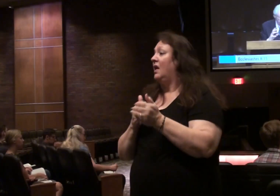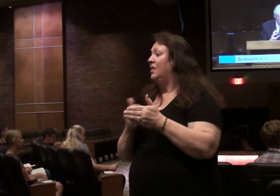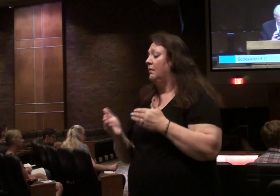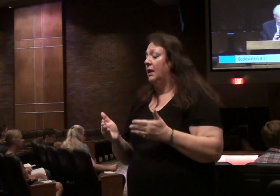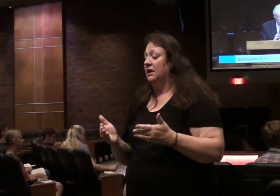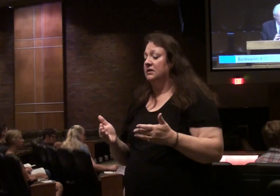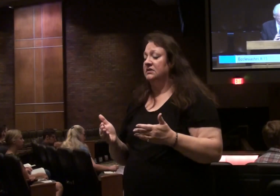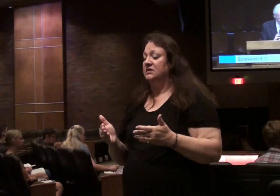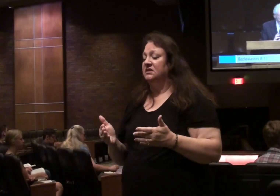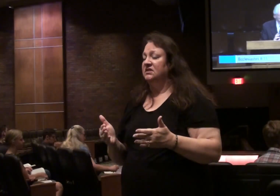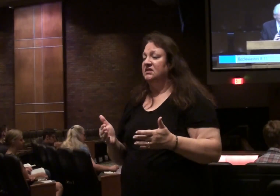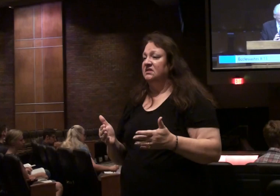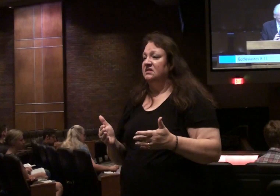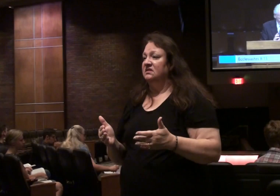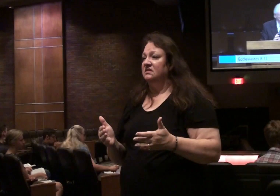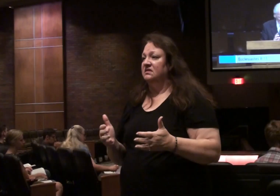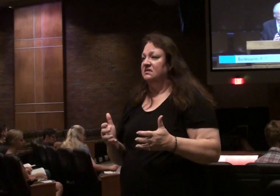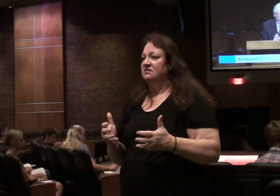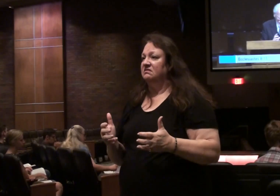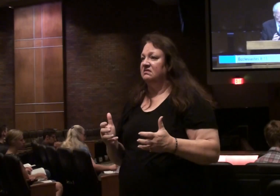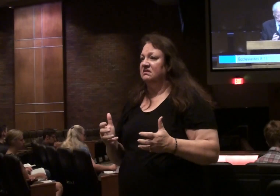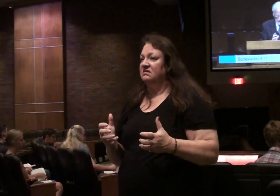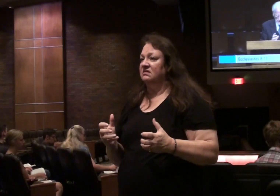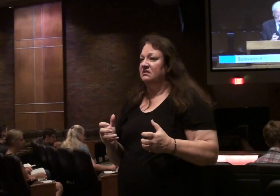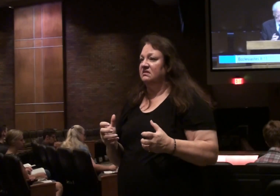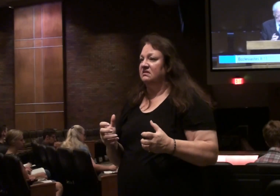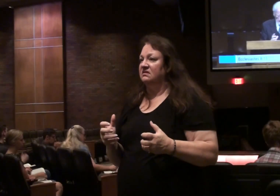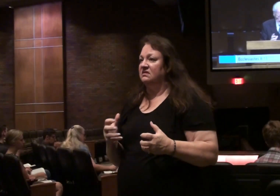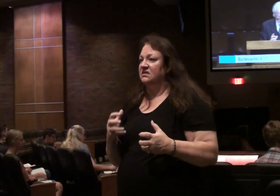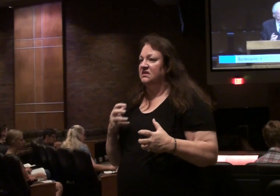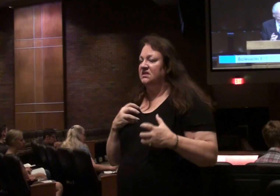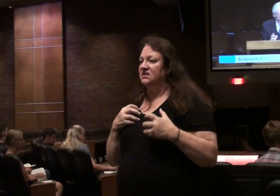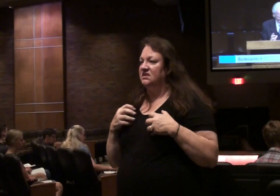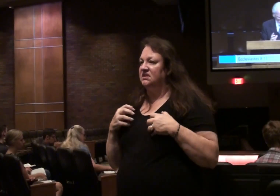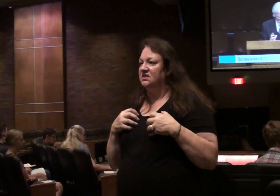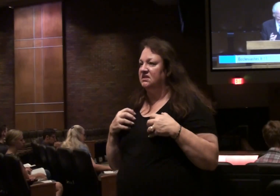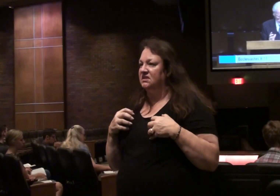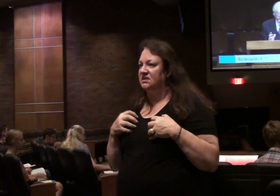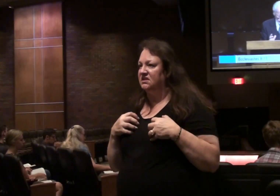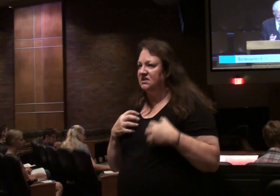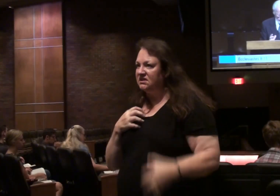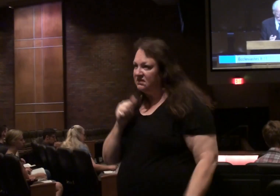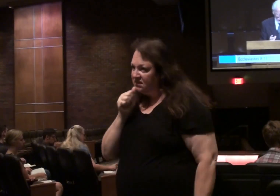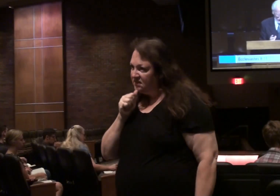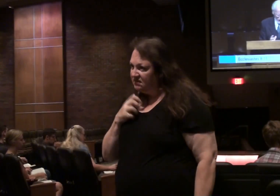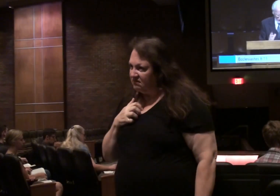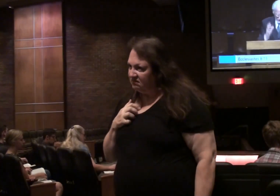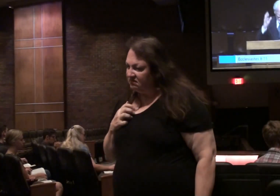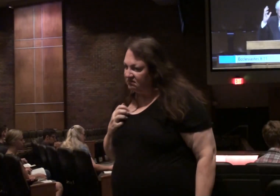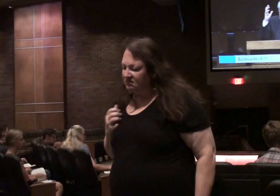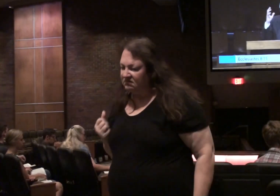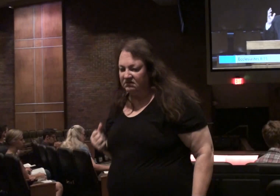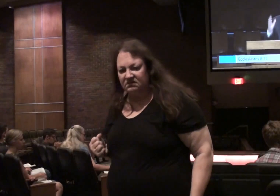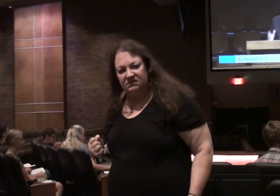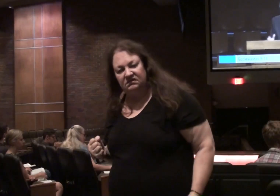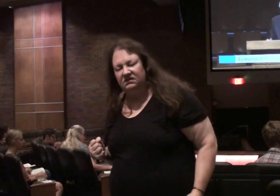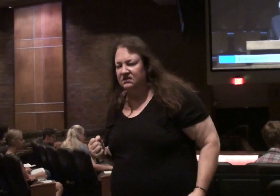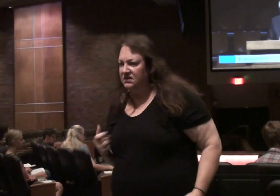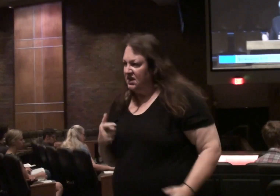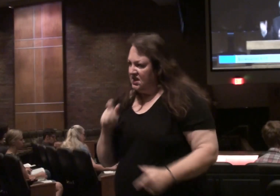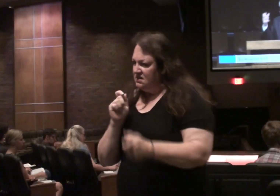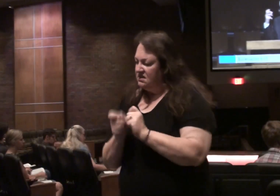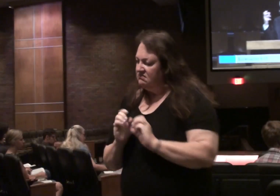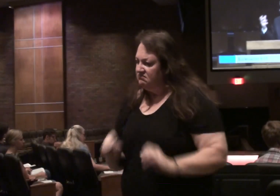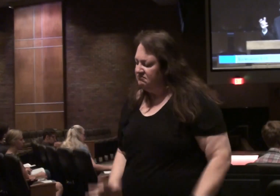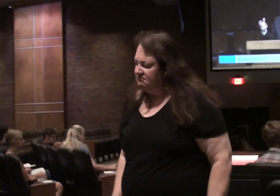we're just so squeezed down. It's like I can't deal with this stress. And if I don't change this,